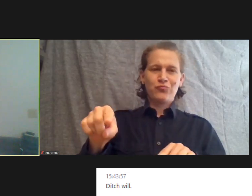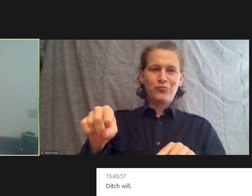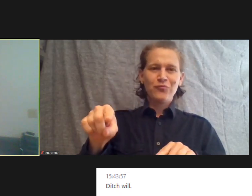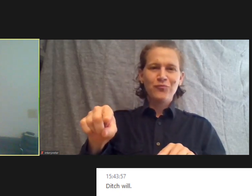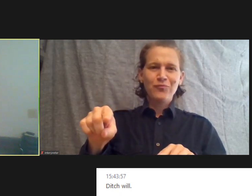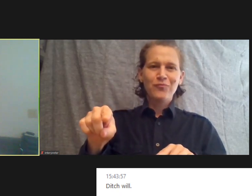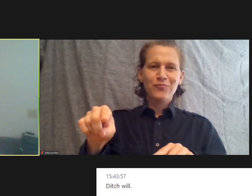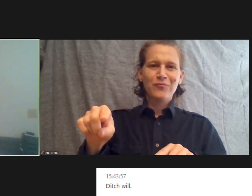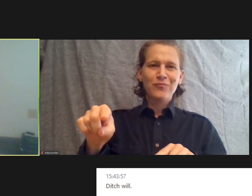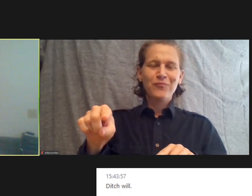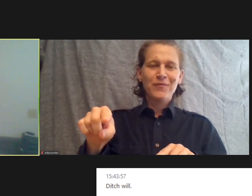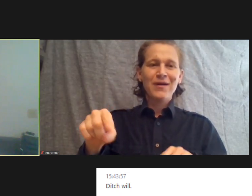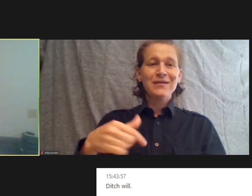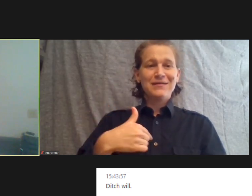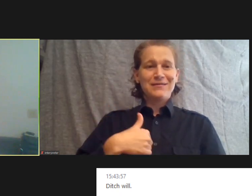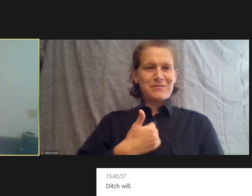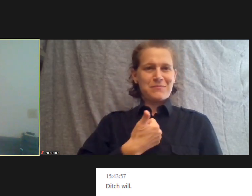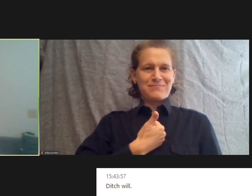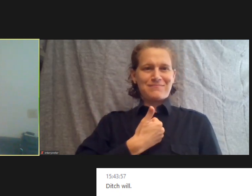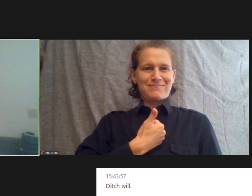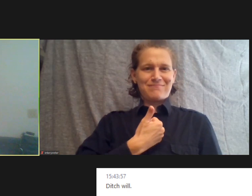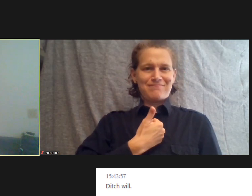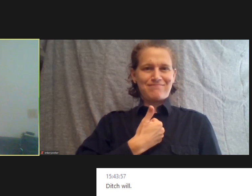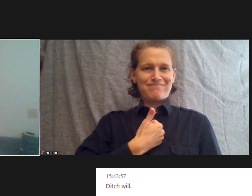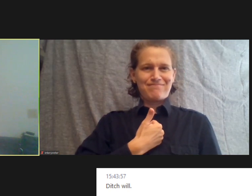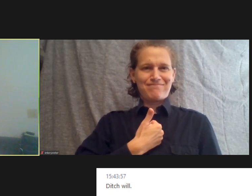answer, since I have